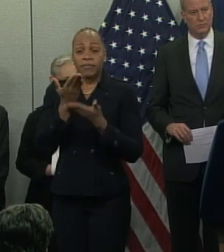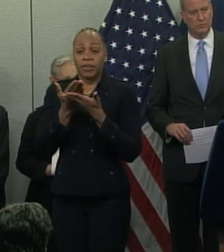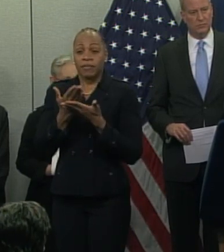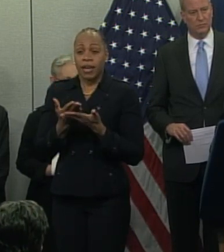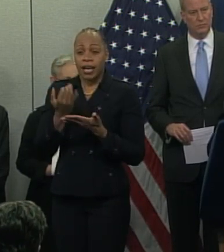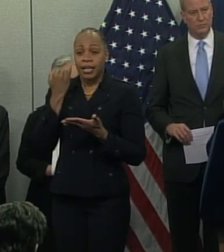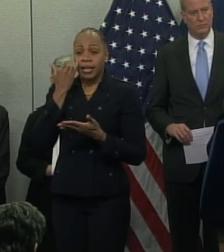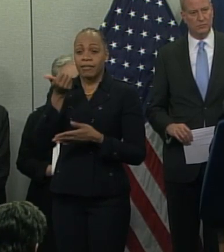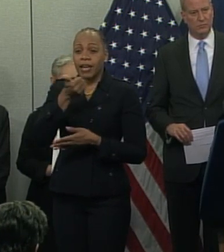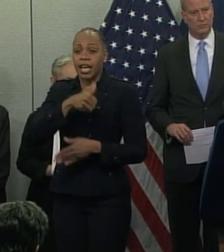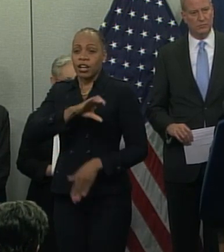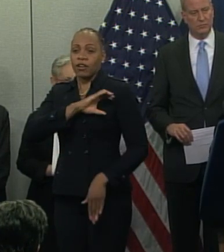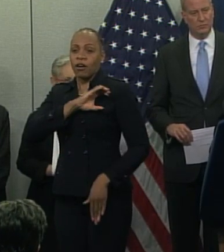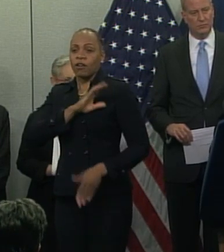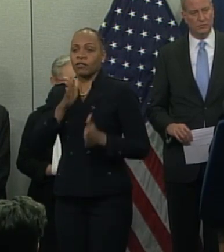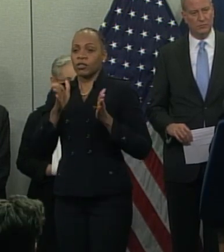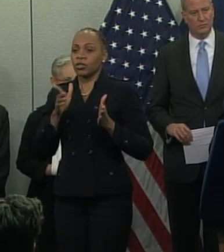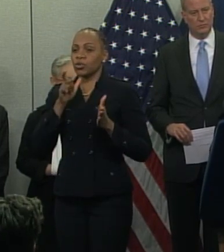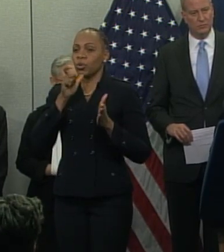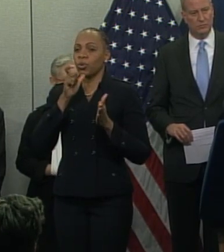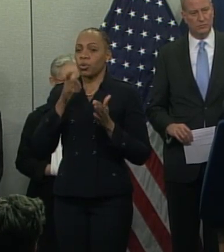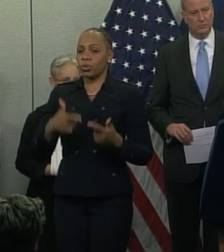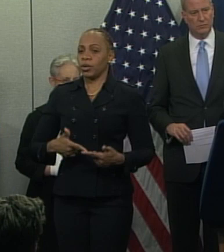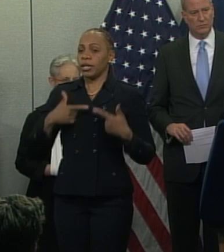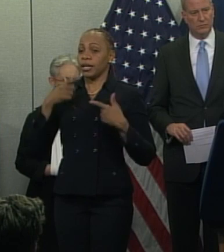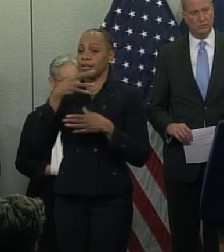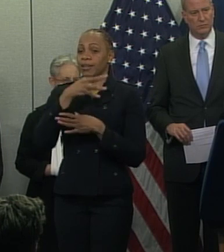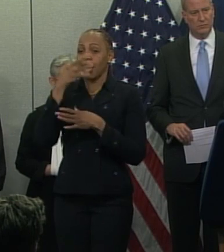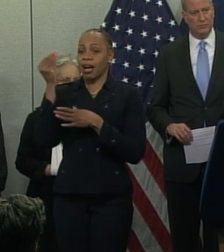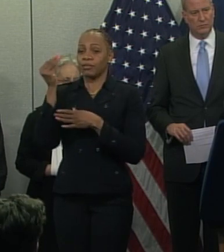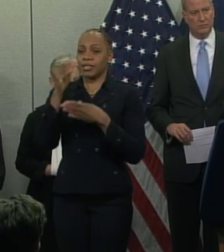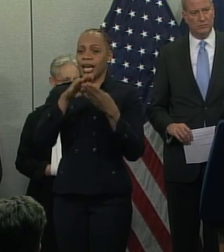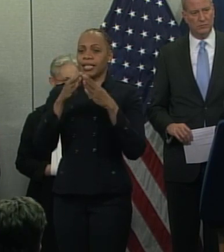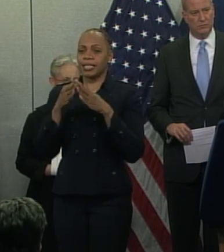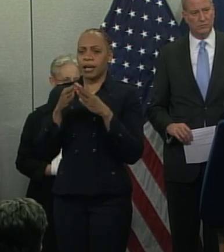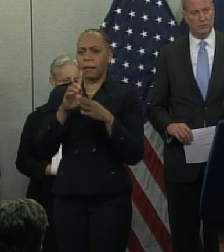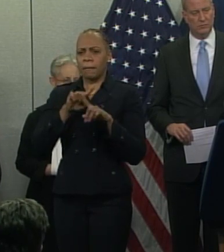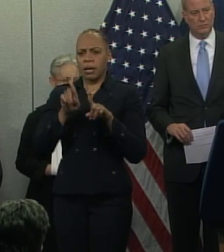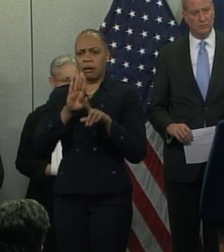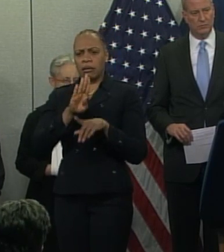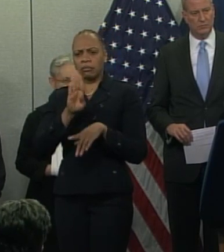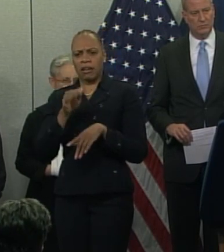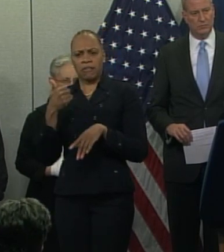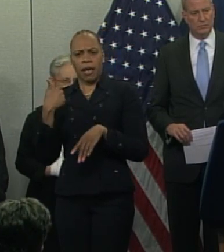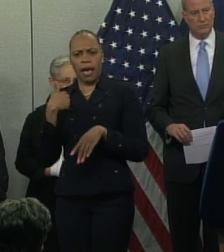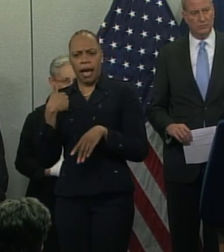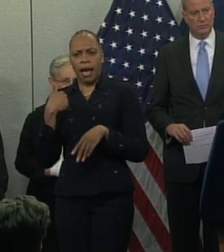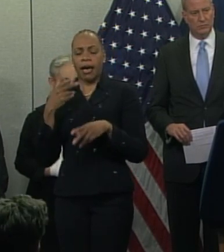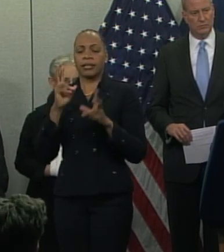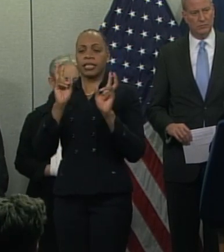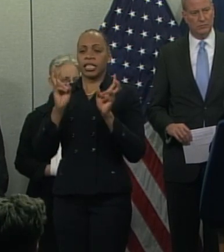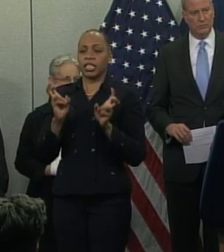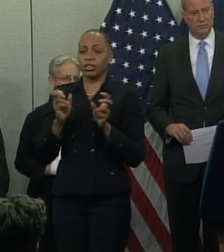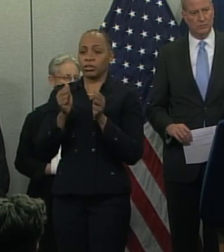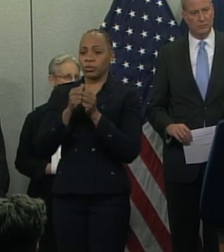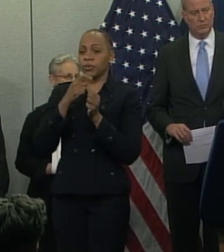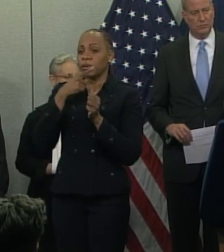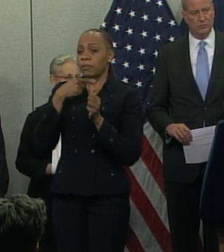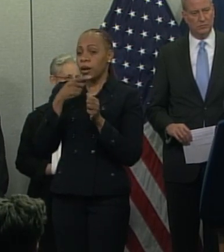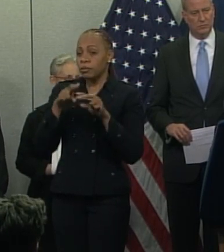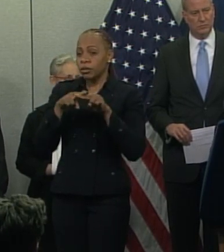the officers living outside the city environment, or if there are transportation issues with public transit, if they can't get in, we have the ability